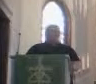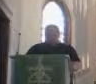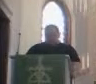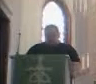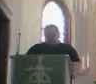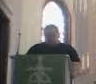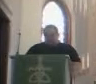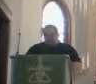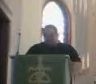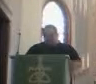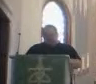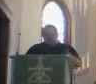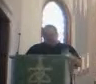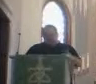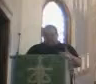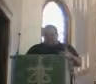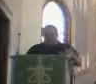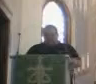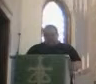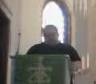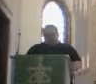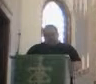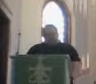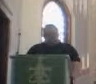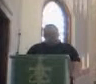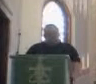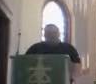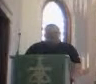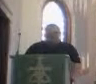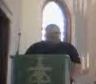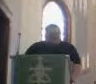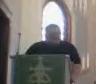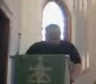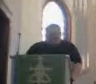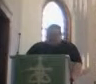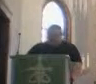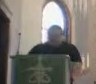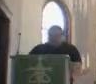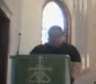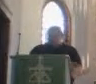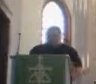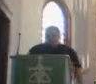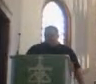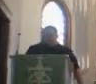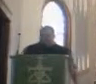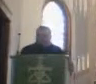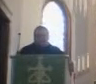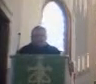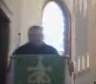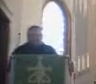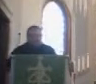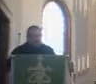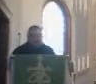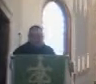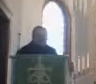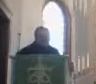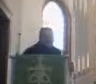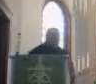check. He said, basically, again, you're not the only one left, Elijah. You're letting your emotions get ahead of you on your worst day ever.